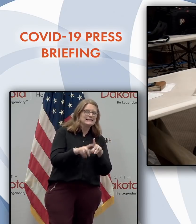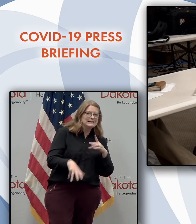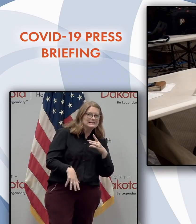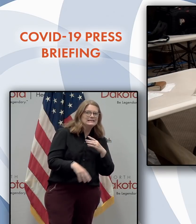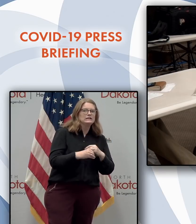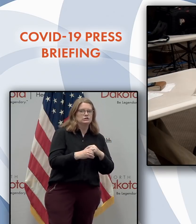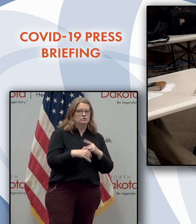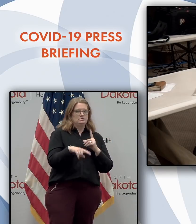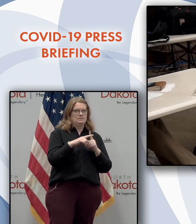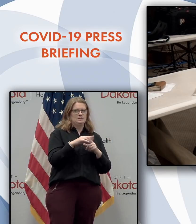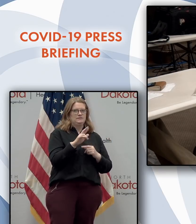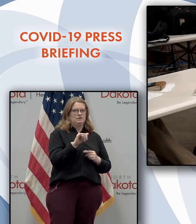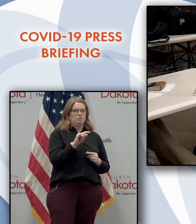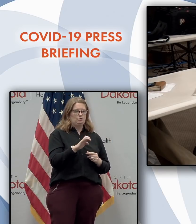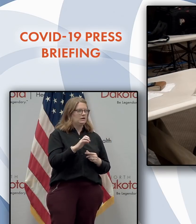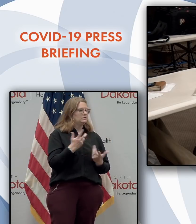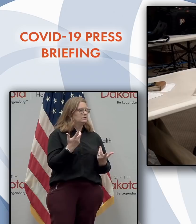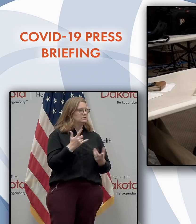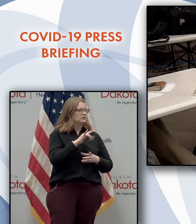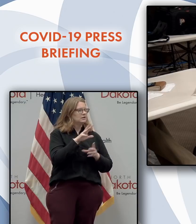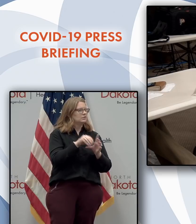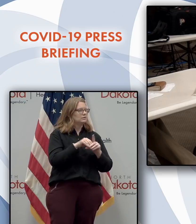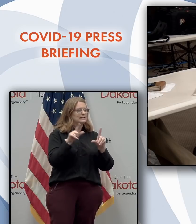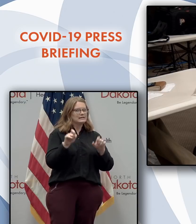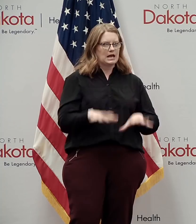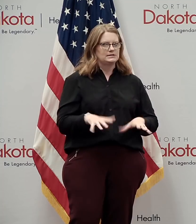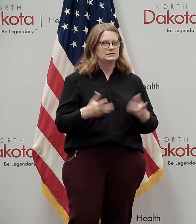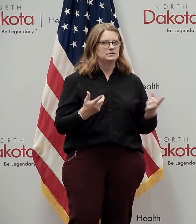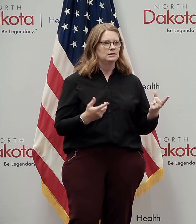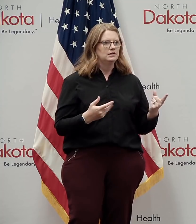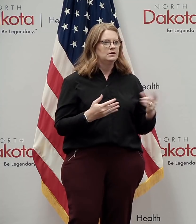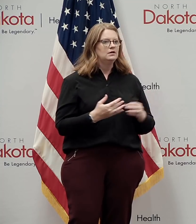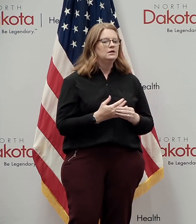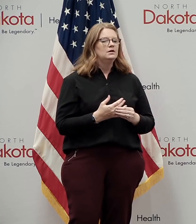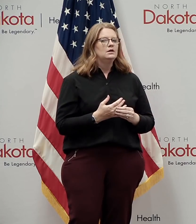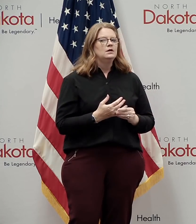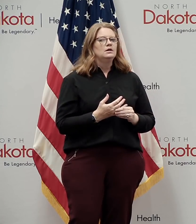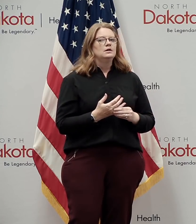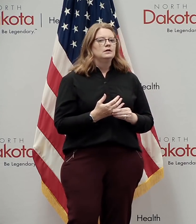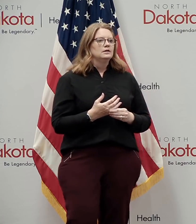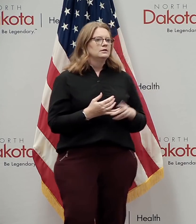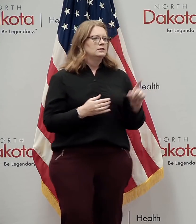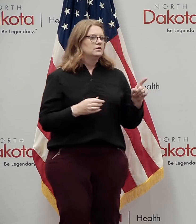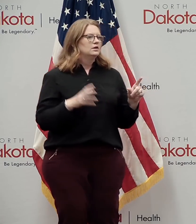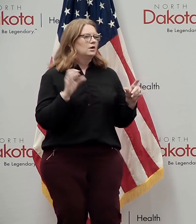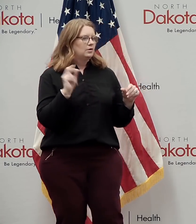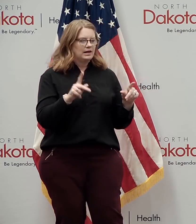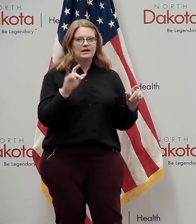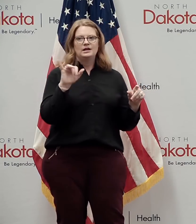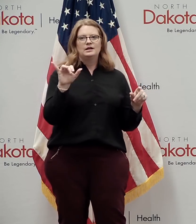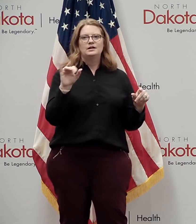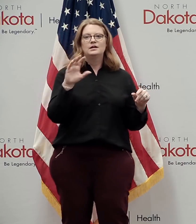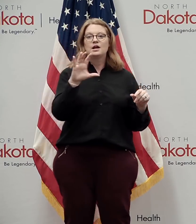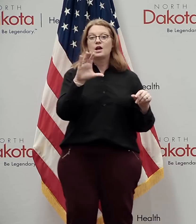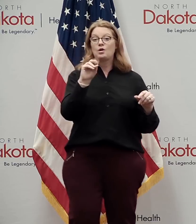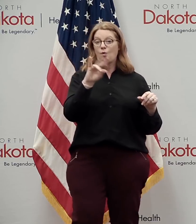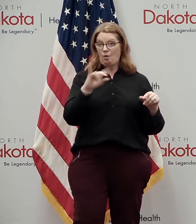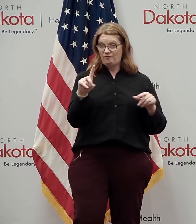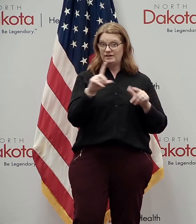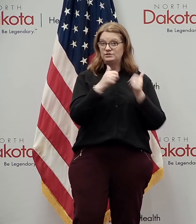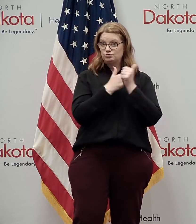on a daily basis, counting all of the tests taken? Well, again, you're saying Johns Hopkins. COVID tracking